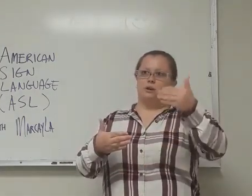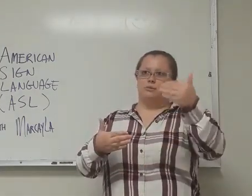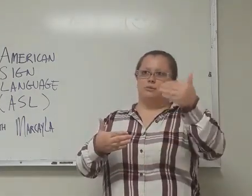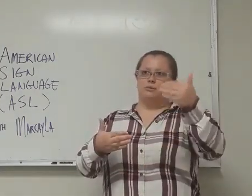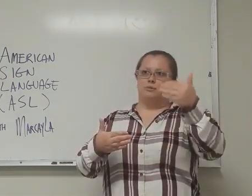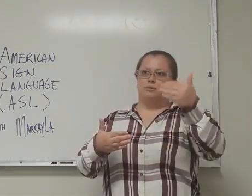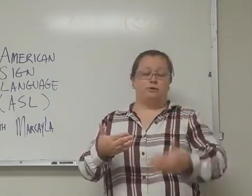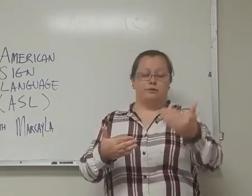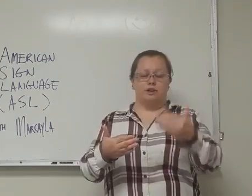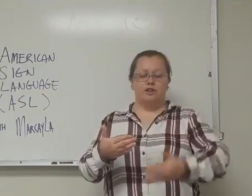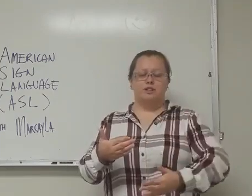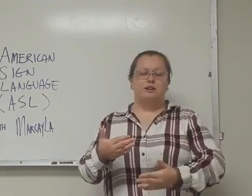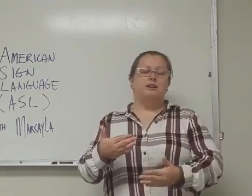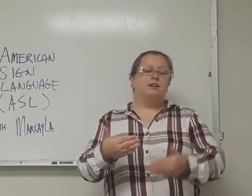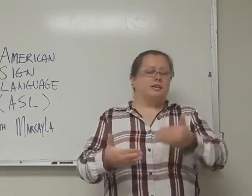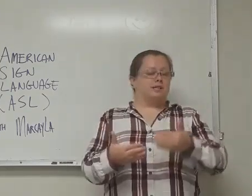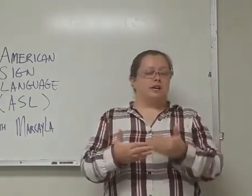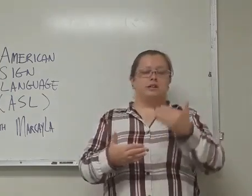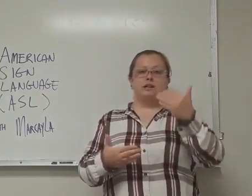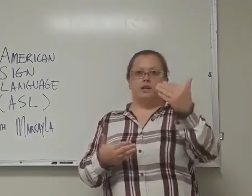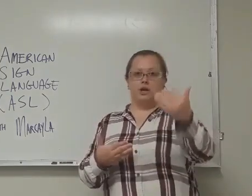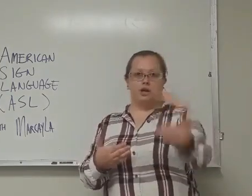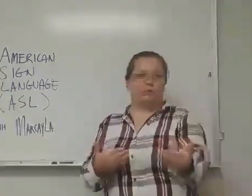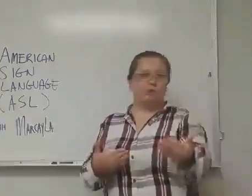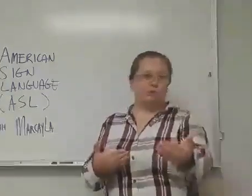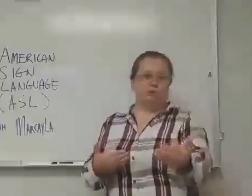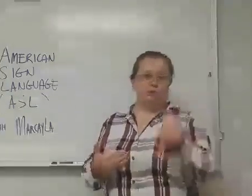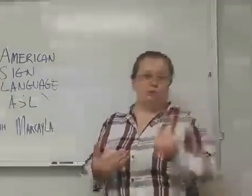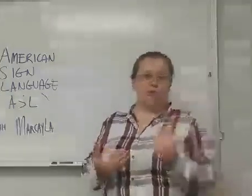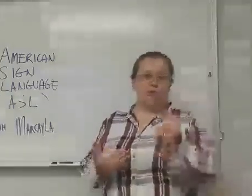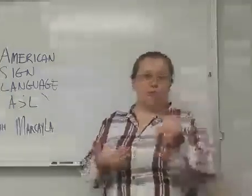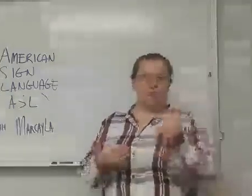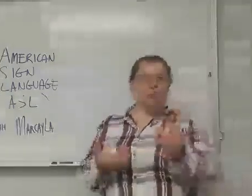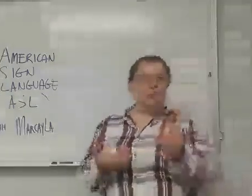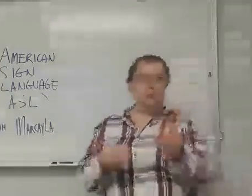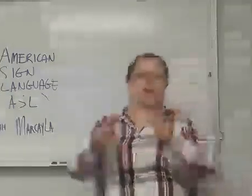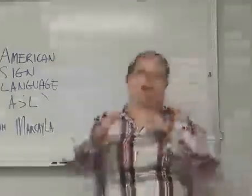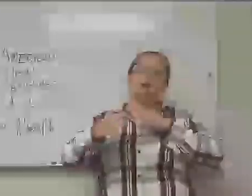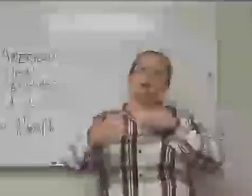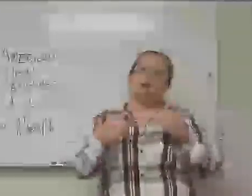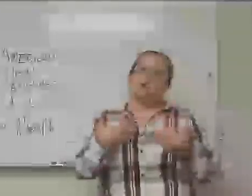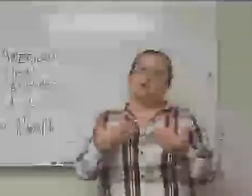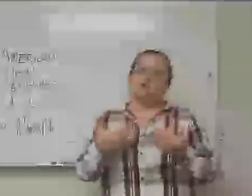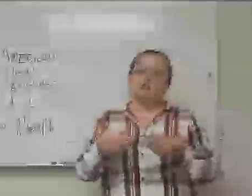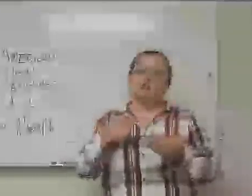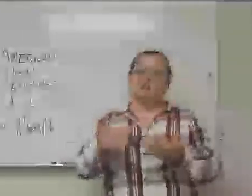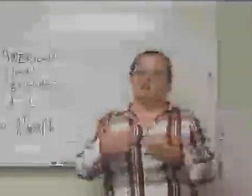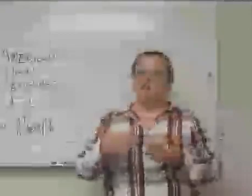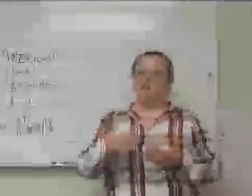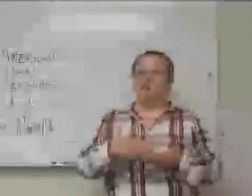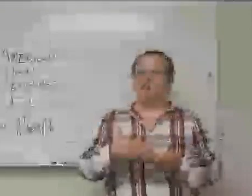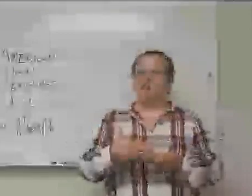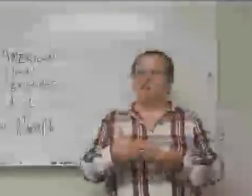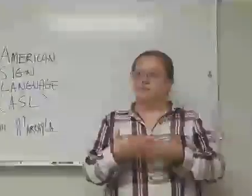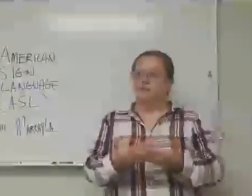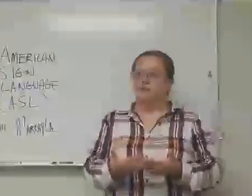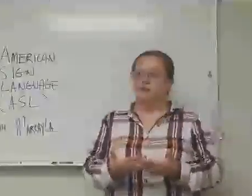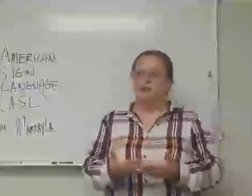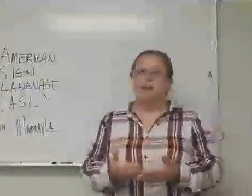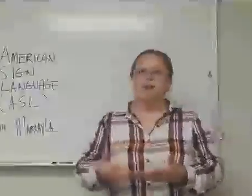reflection is kind of like the other person you're talking to, and it makes it a lot easier for you to see, hey,